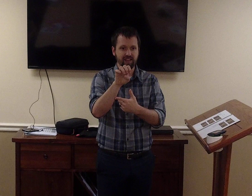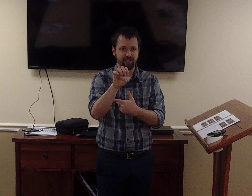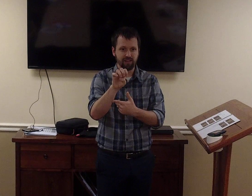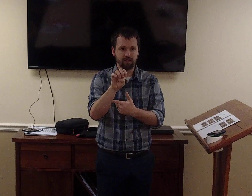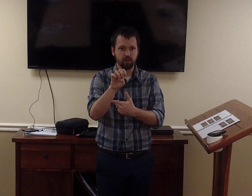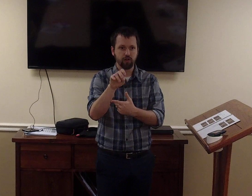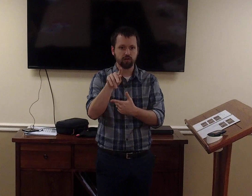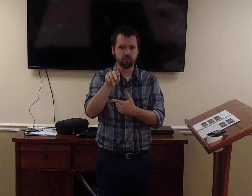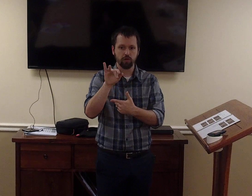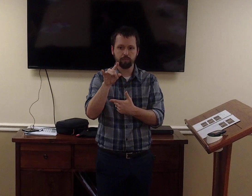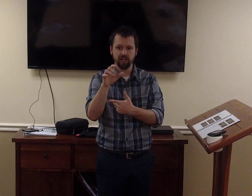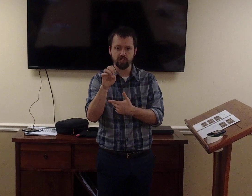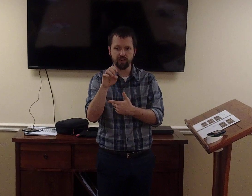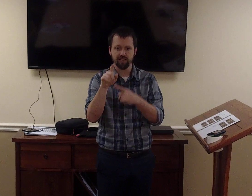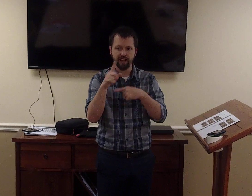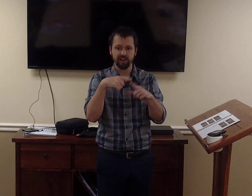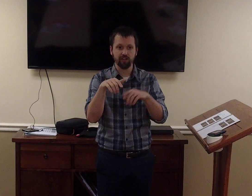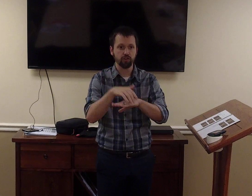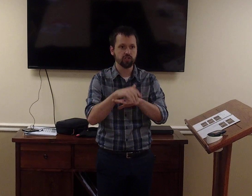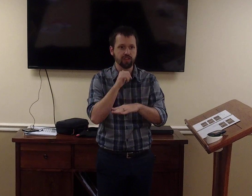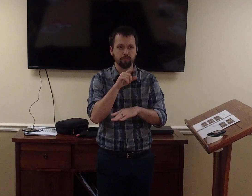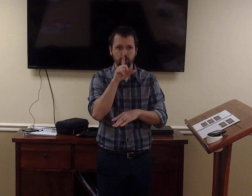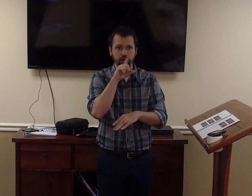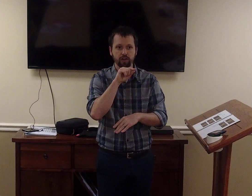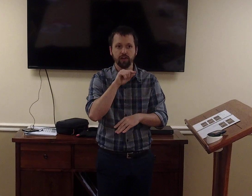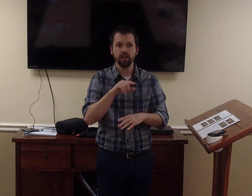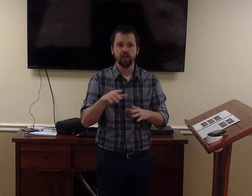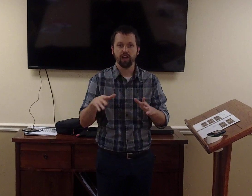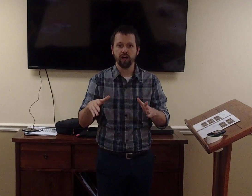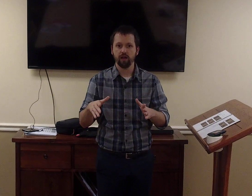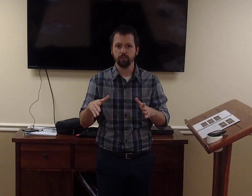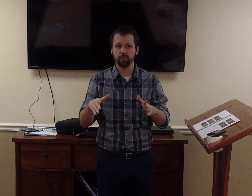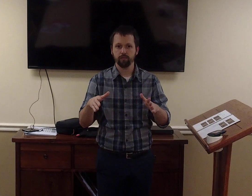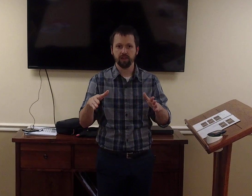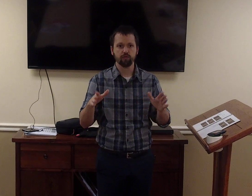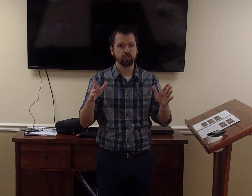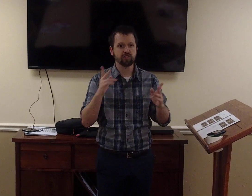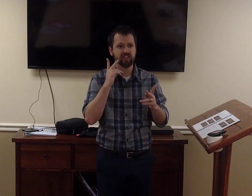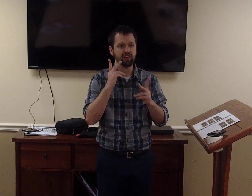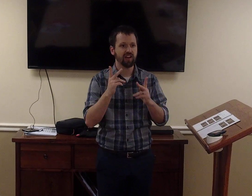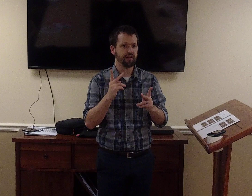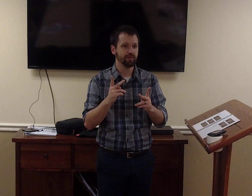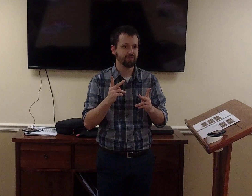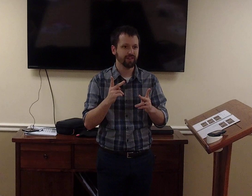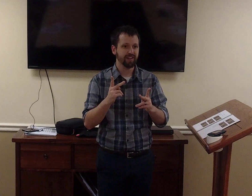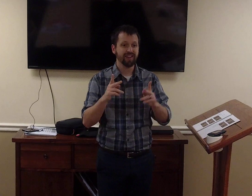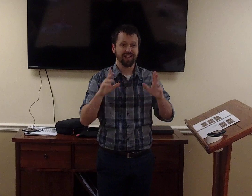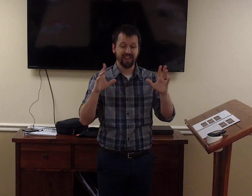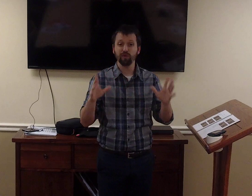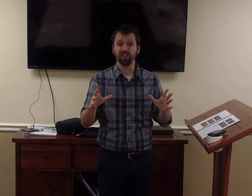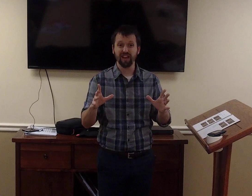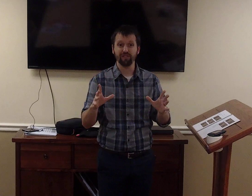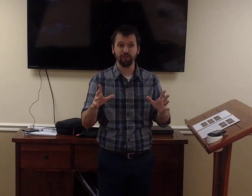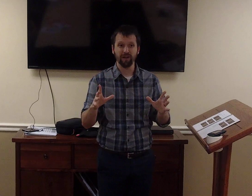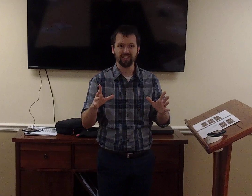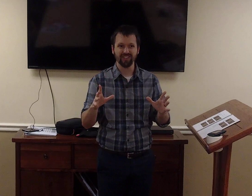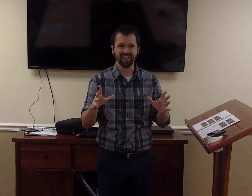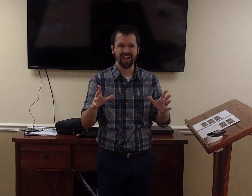PSE, which is called Pigeon Sign English, not the bird. That's what you see a lot of. That was a lot of information.